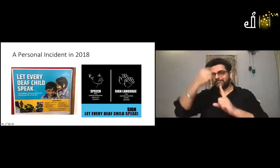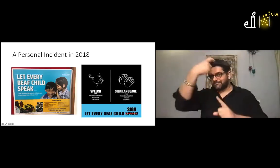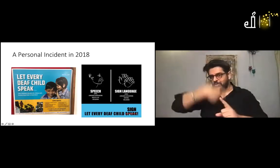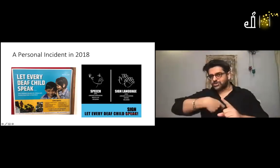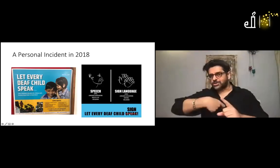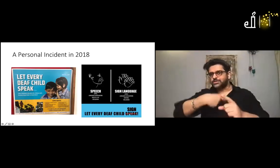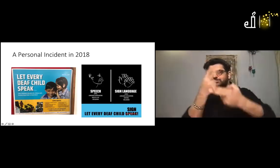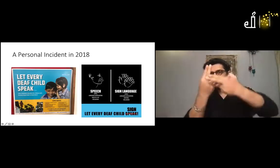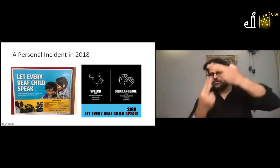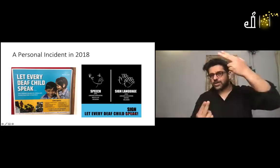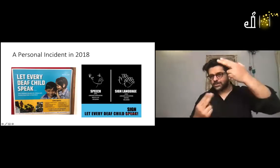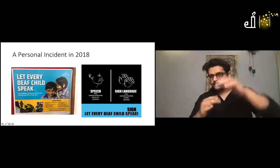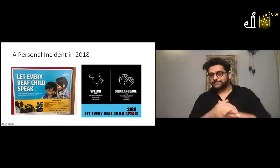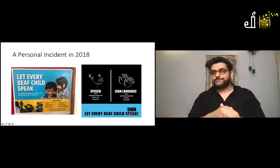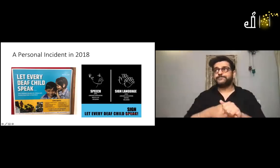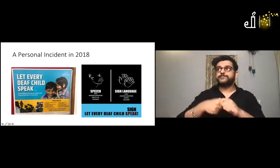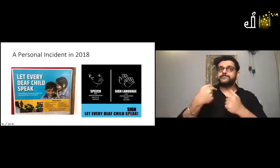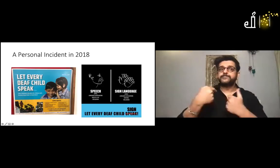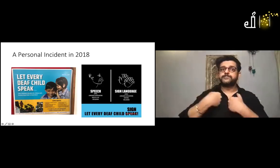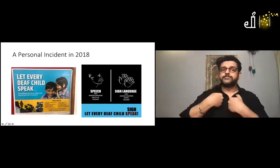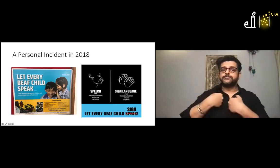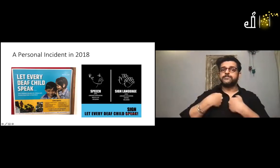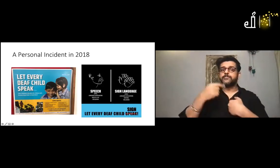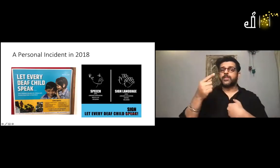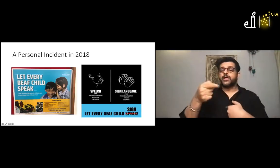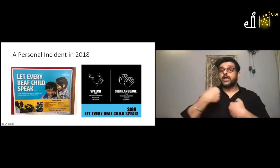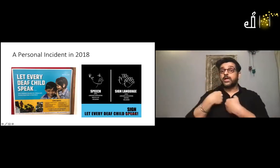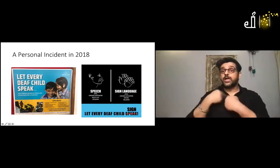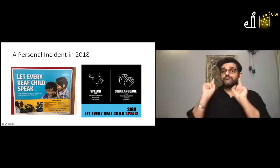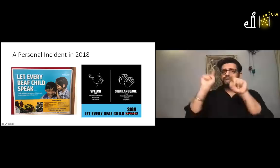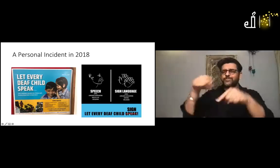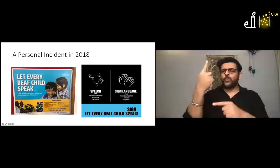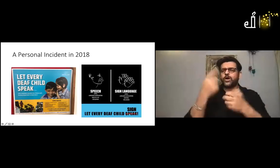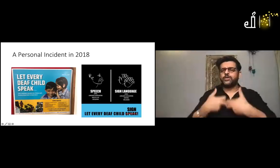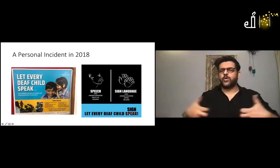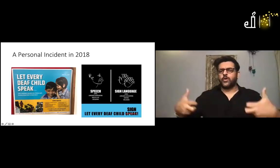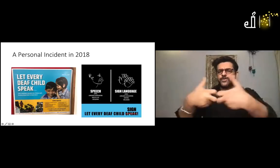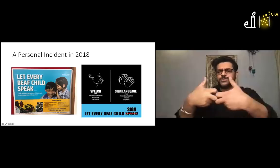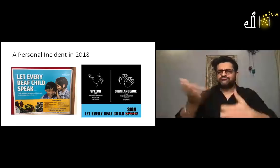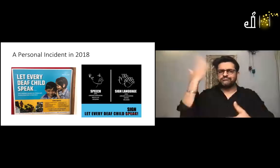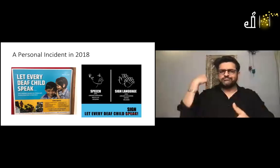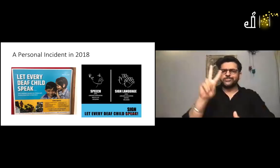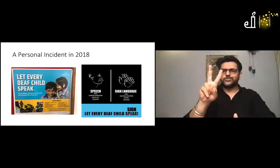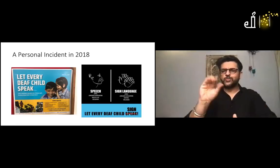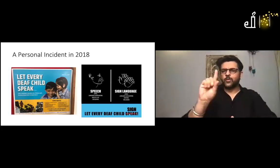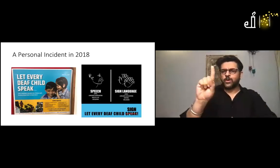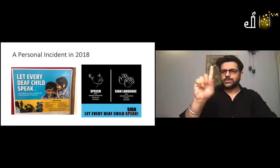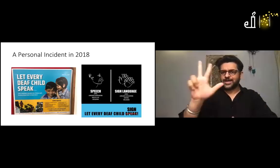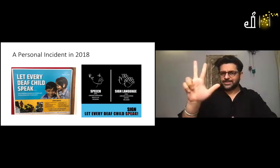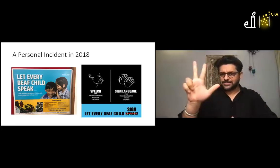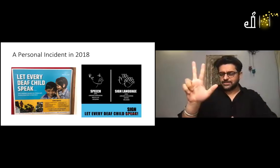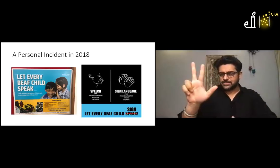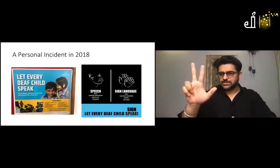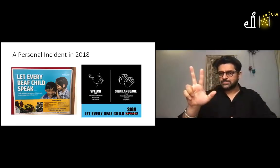I will give my personal story, my personal journey. I went to one conference